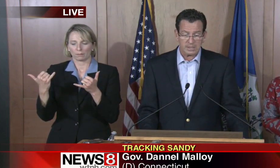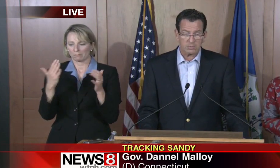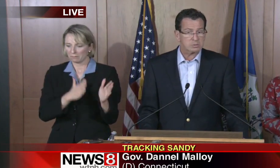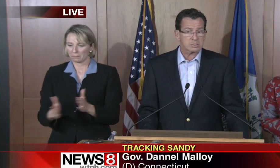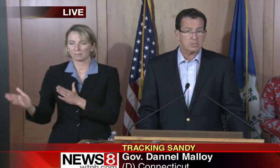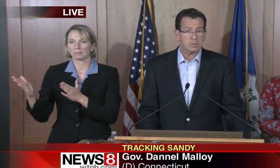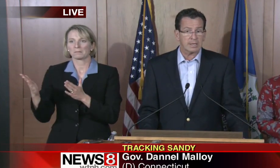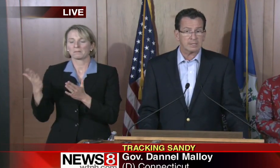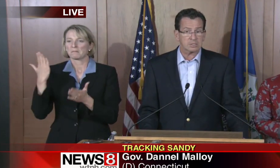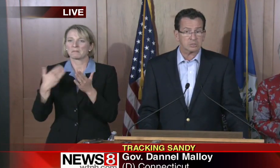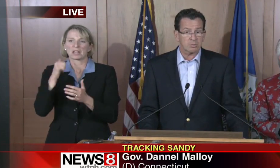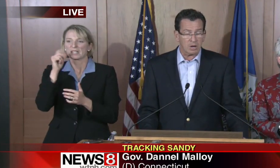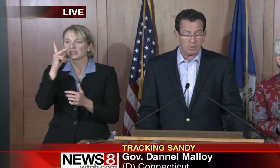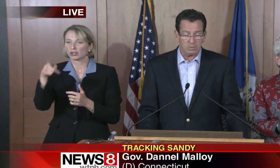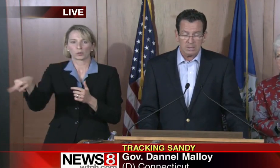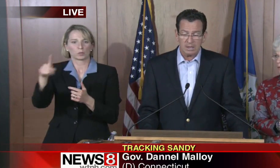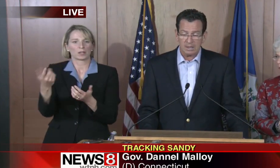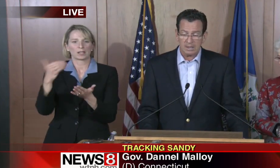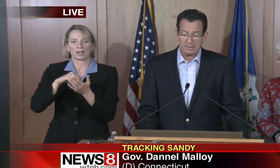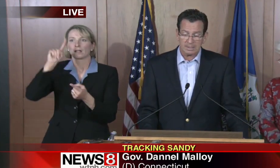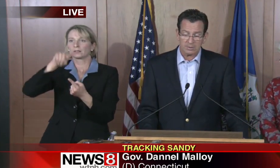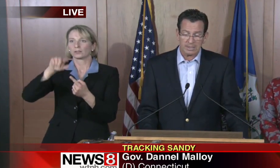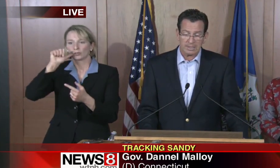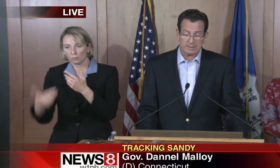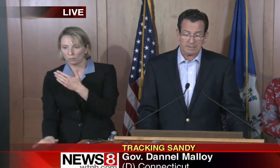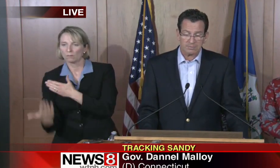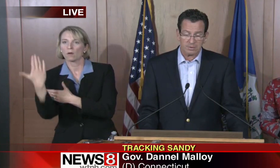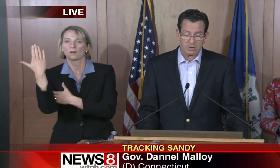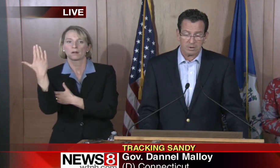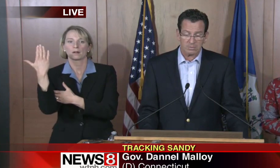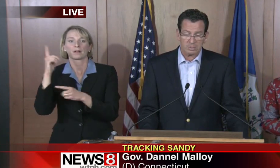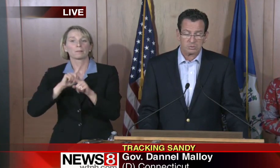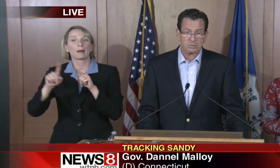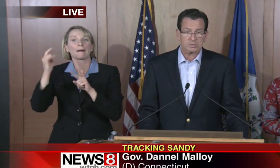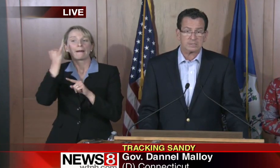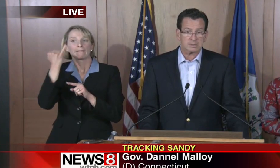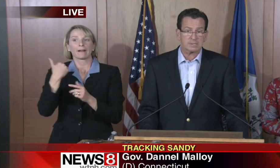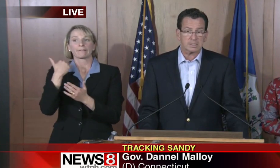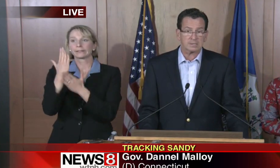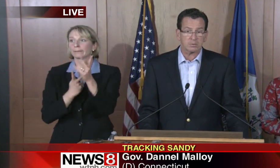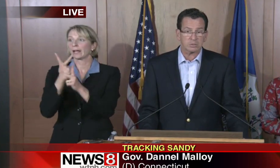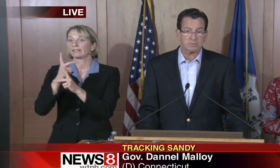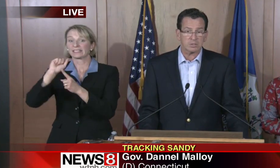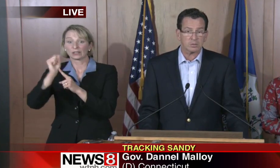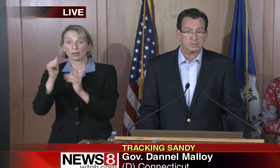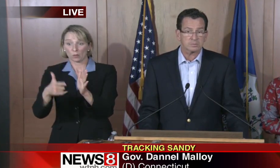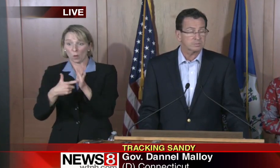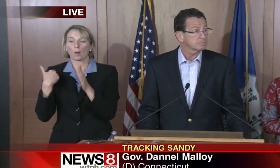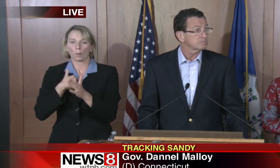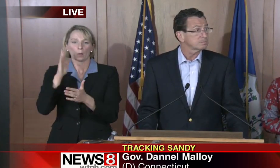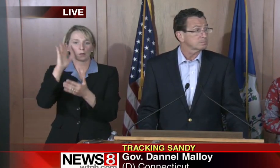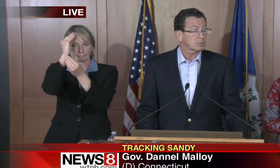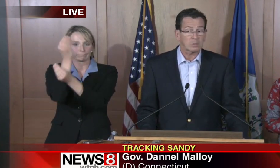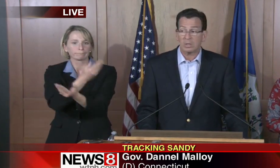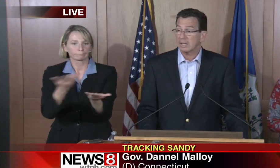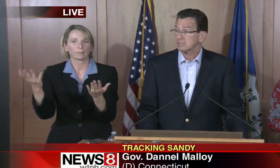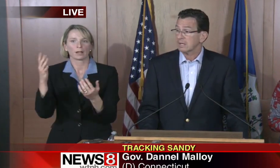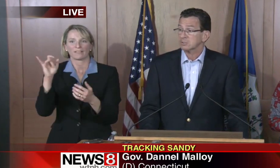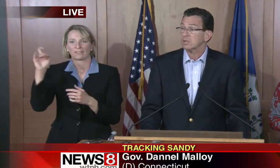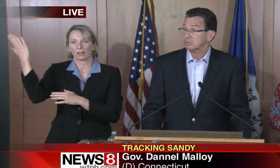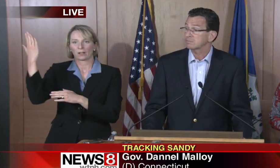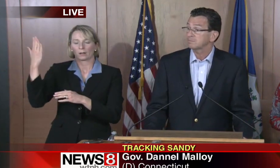thought is that I wouldn't see you again until tomorrow. On the other hand, if there are circumstances that dictate, we'll give you notice. Okay,